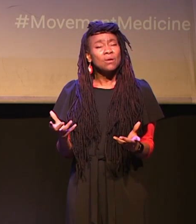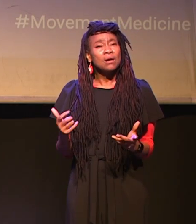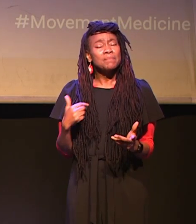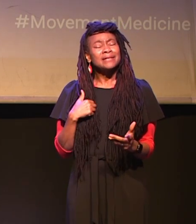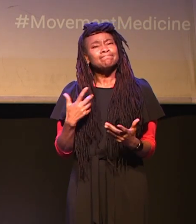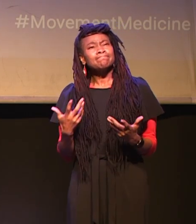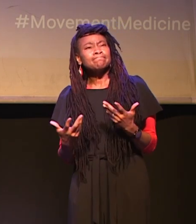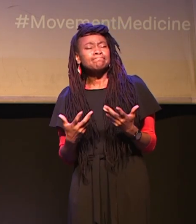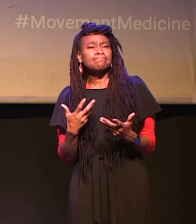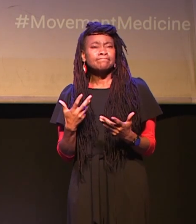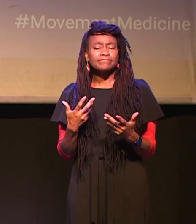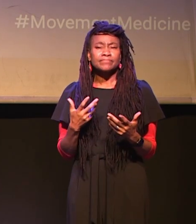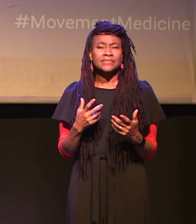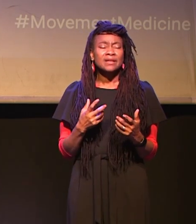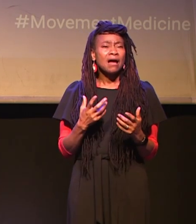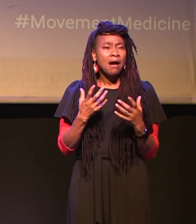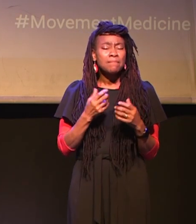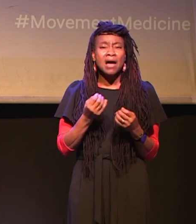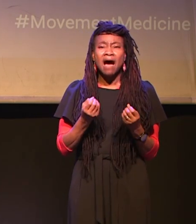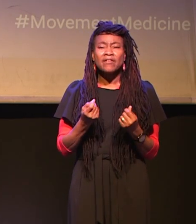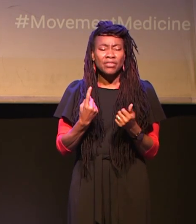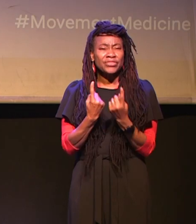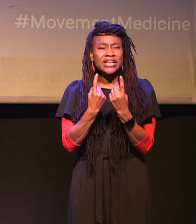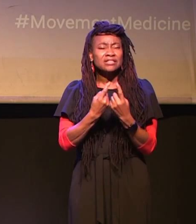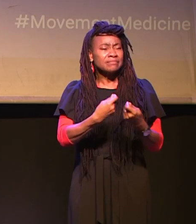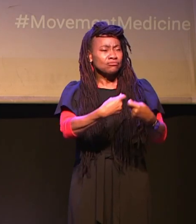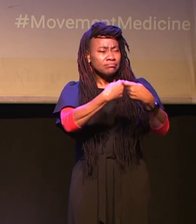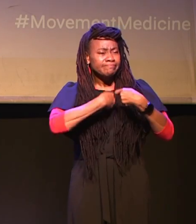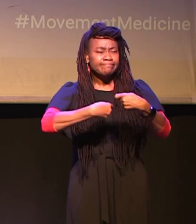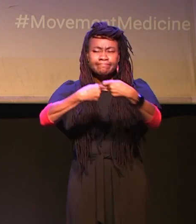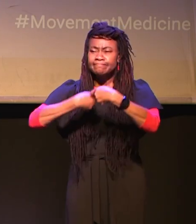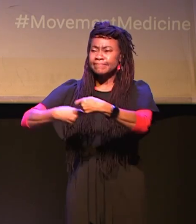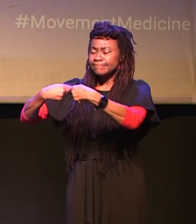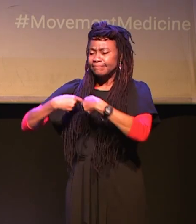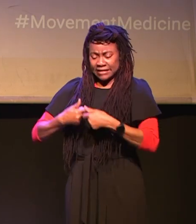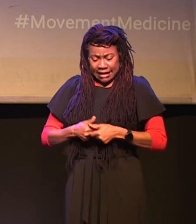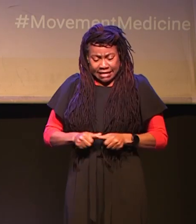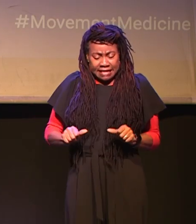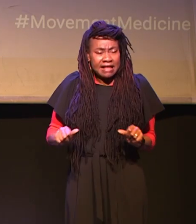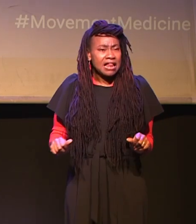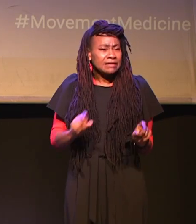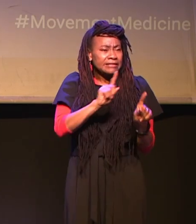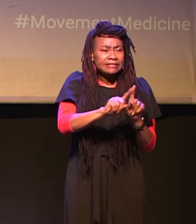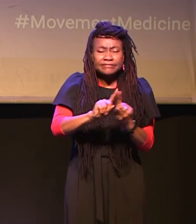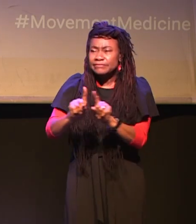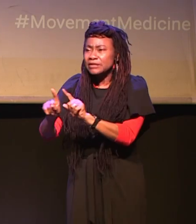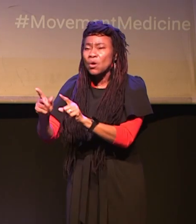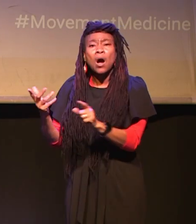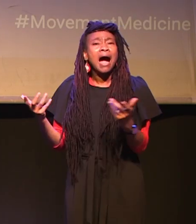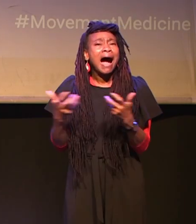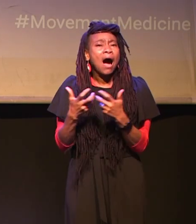medicine in all the different places? That's kind of where I am with the conversations about healing. I